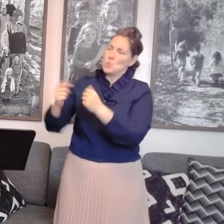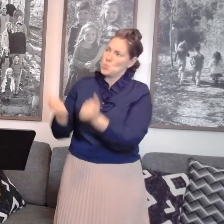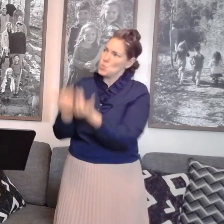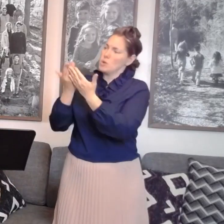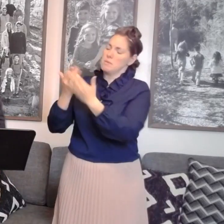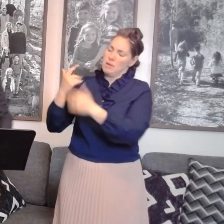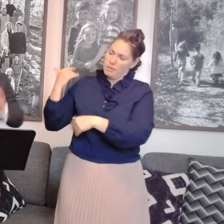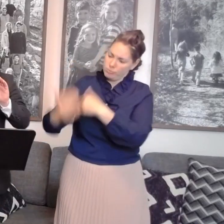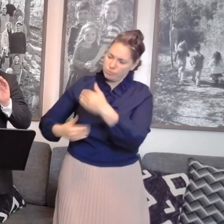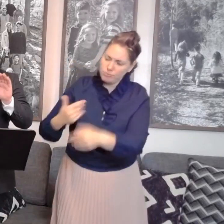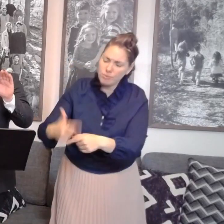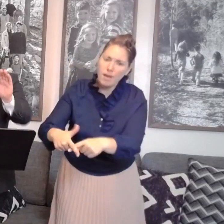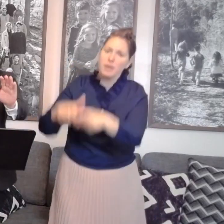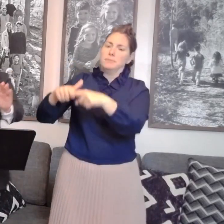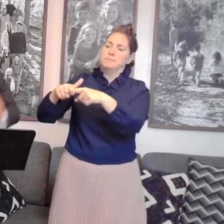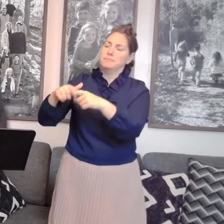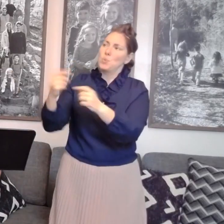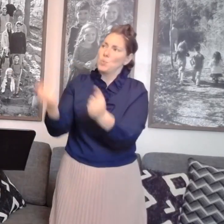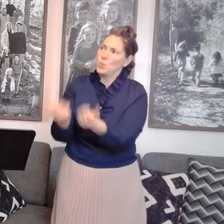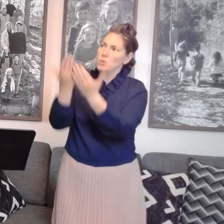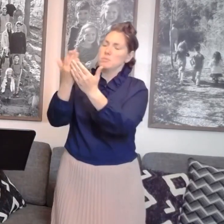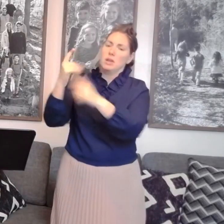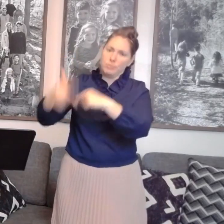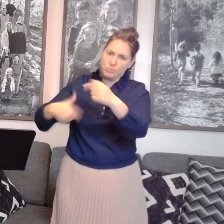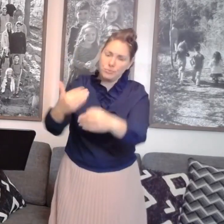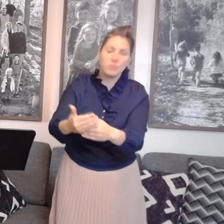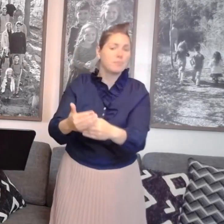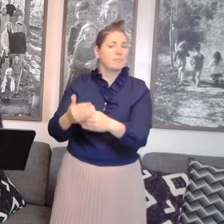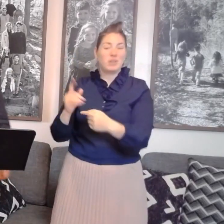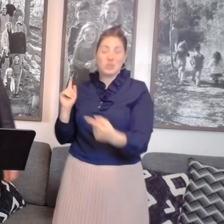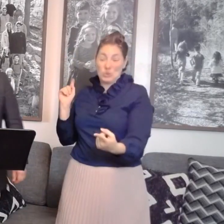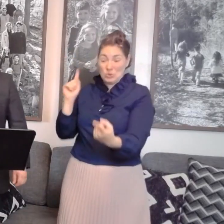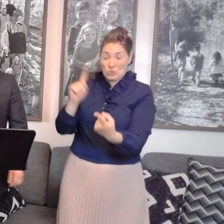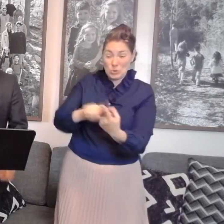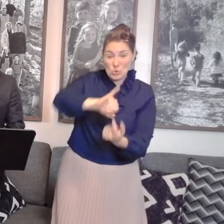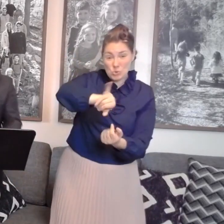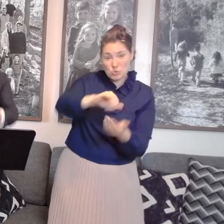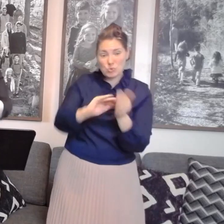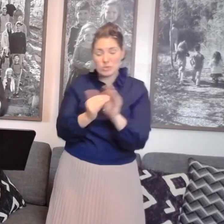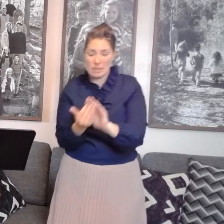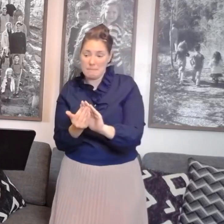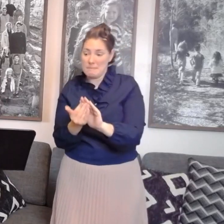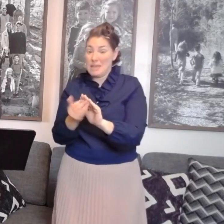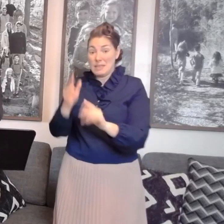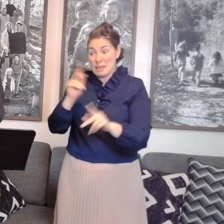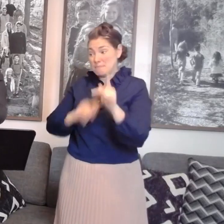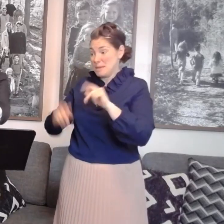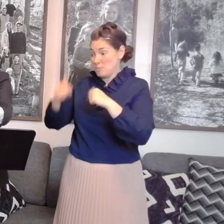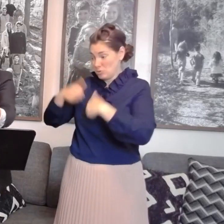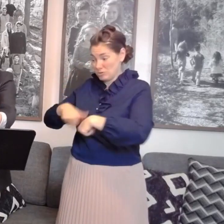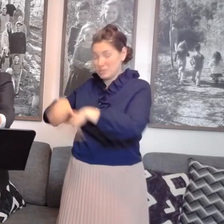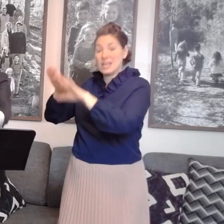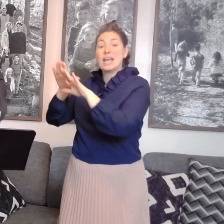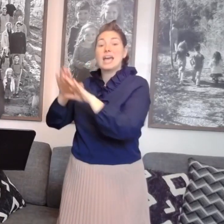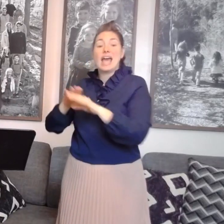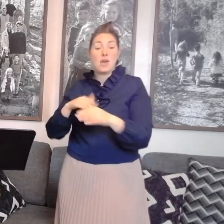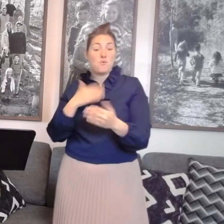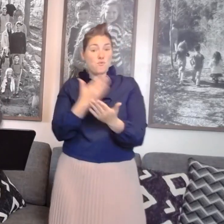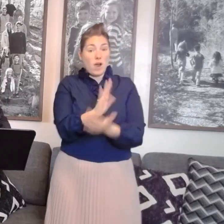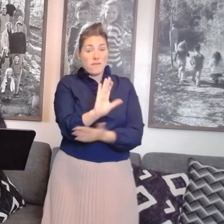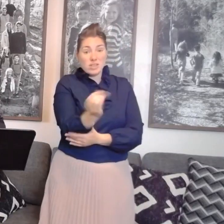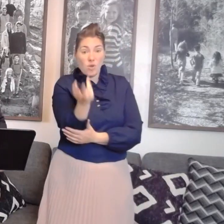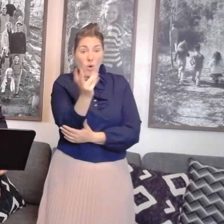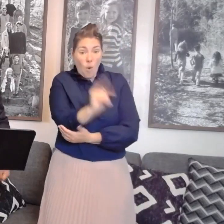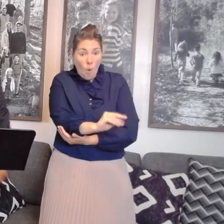the people. He sent them home, and he was on his way to his own house. He reached for that door, and it